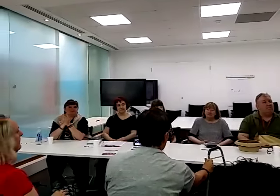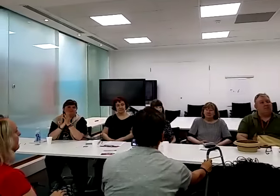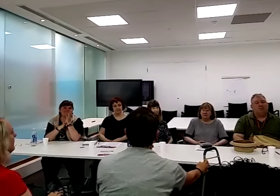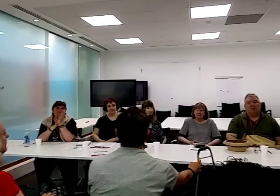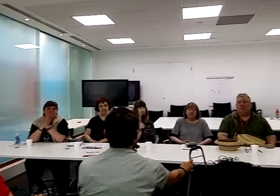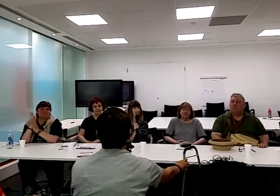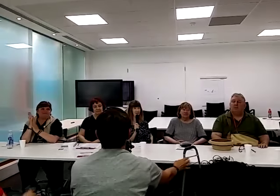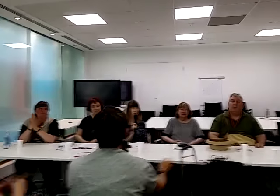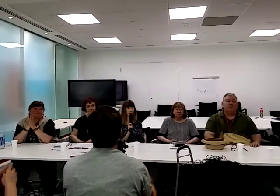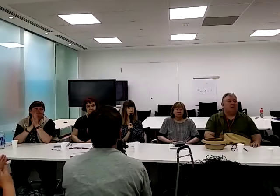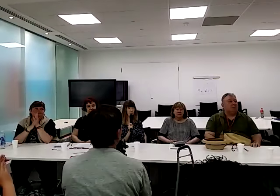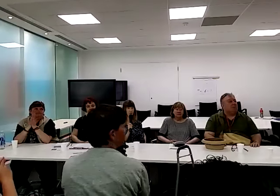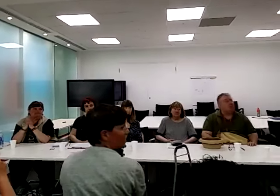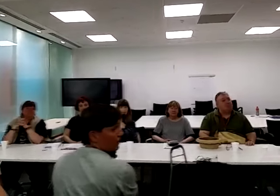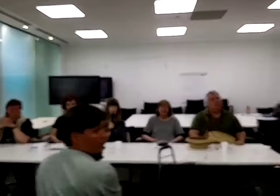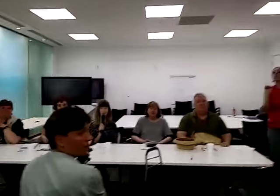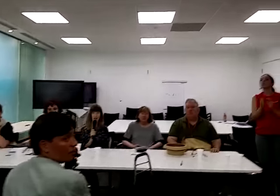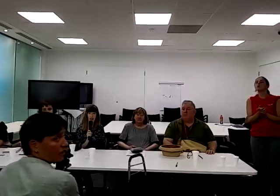mic, yeah. And